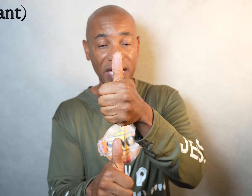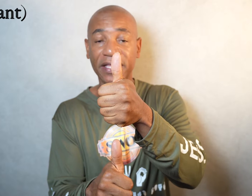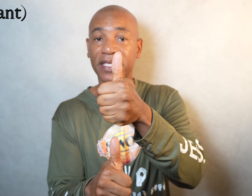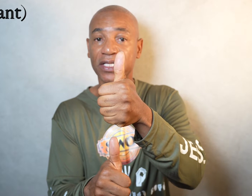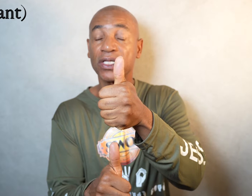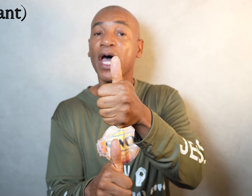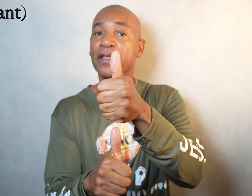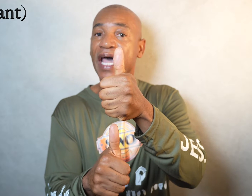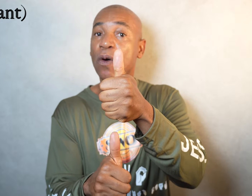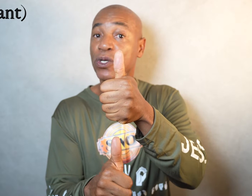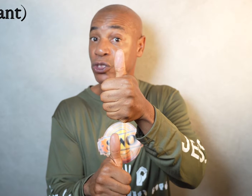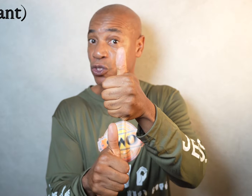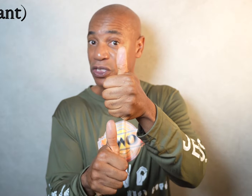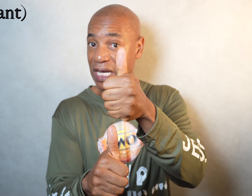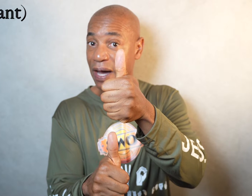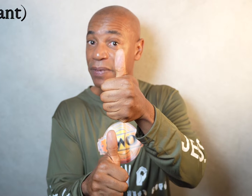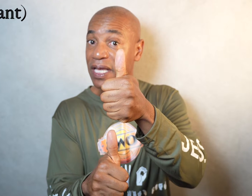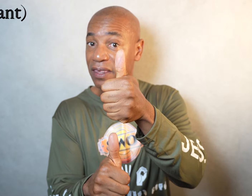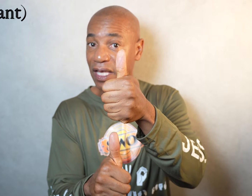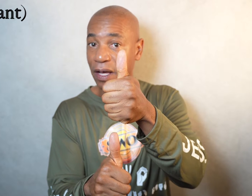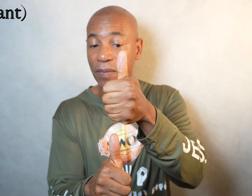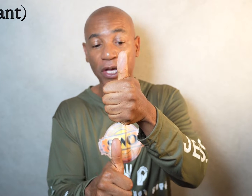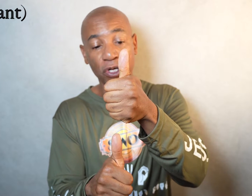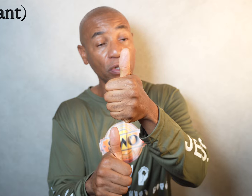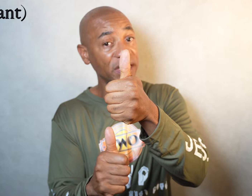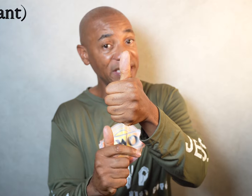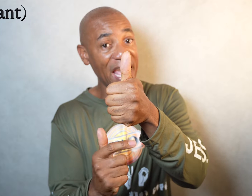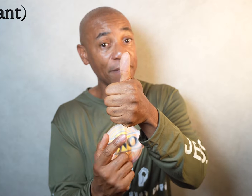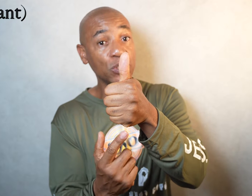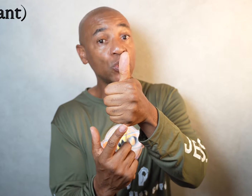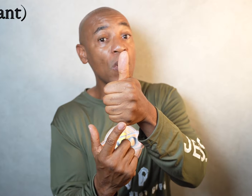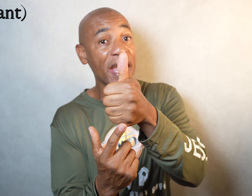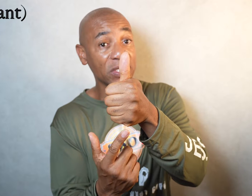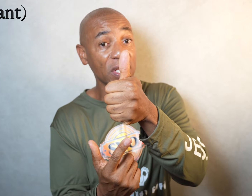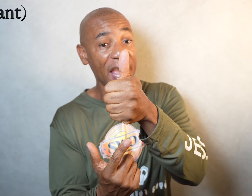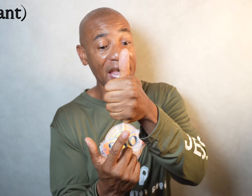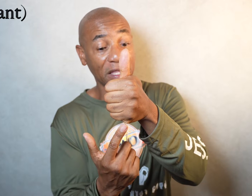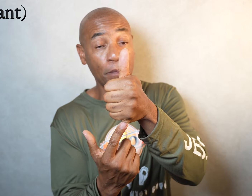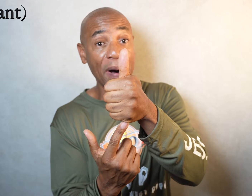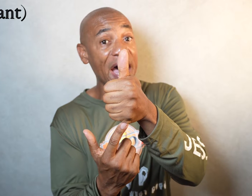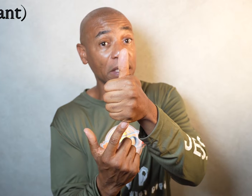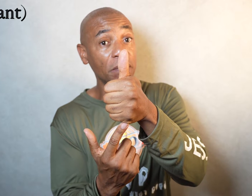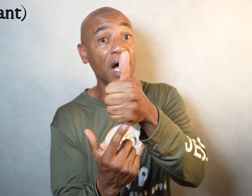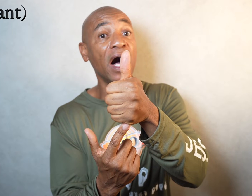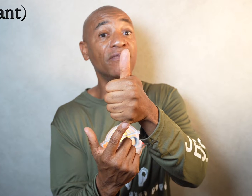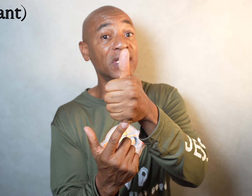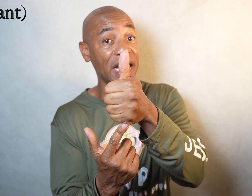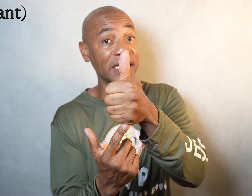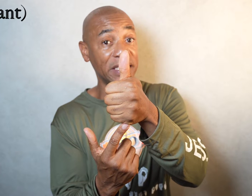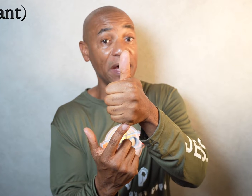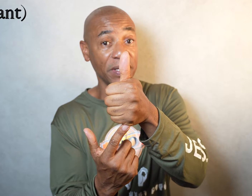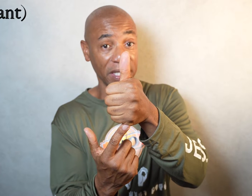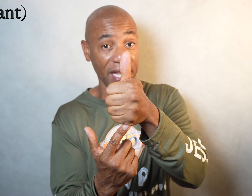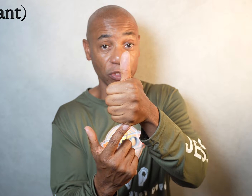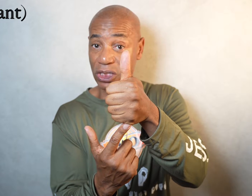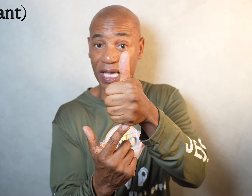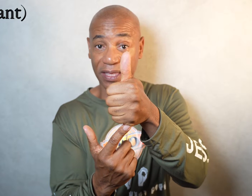like this. Now with your dominant thumb, you're going to tap twice at the bottom of the non-dominant hand, just like